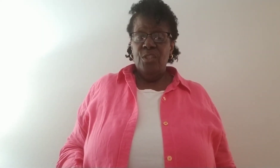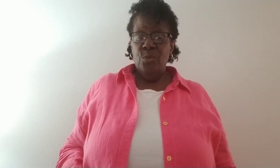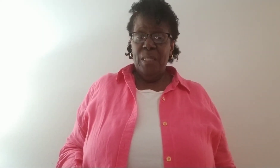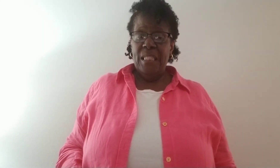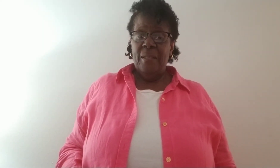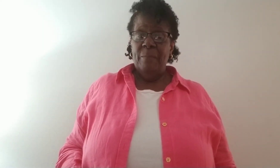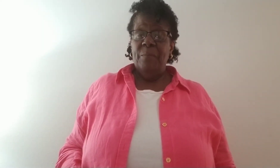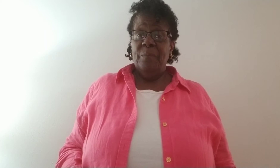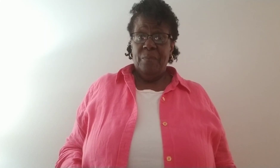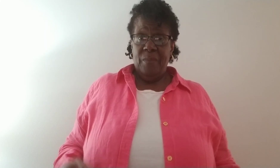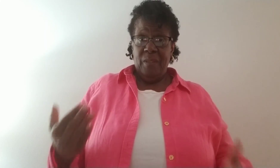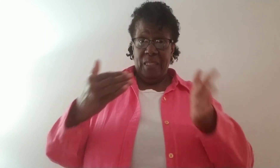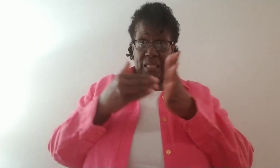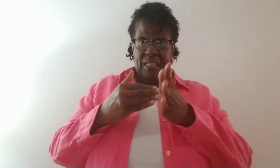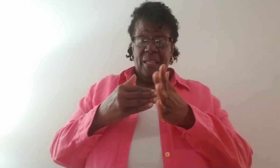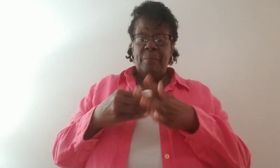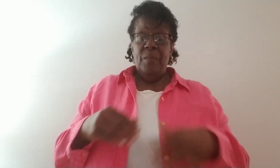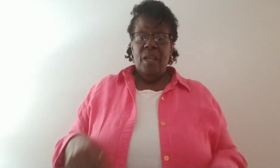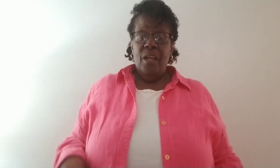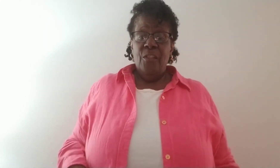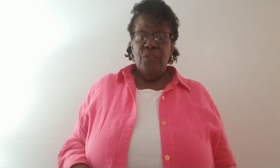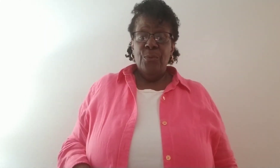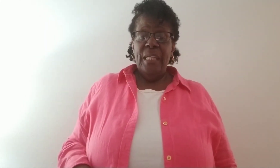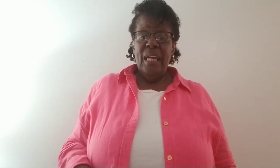359,720. Again,